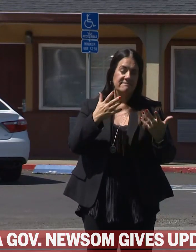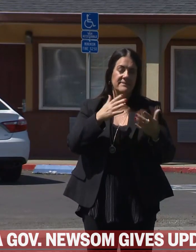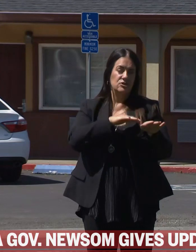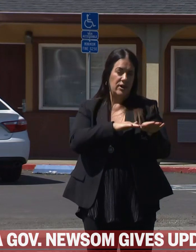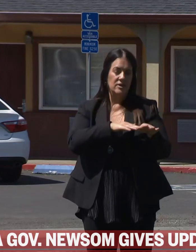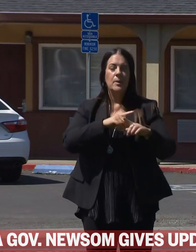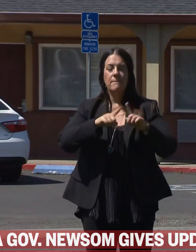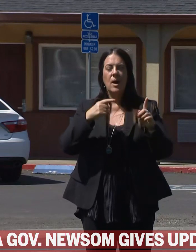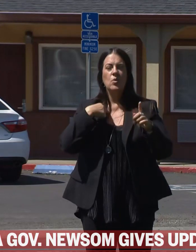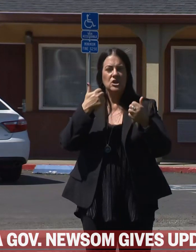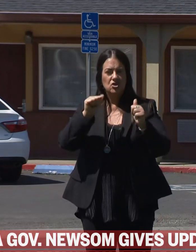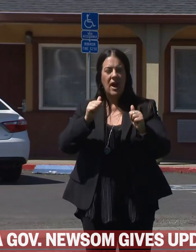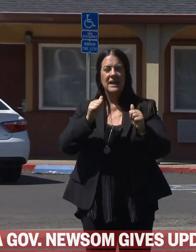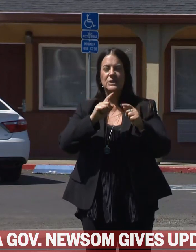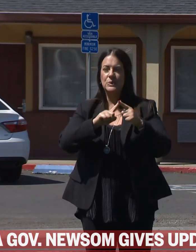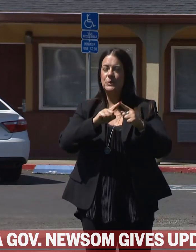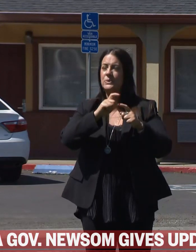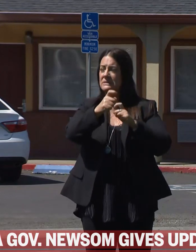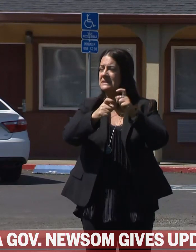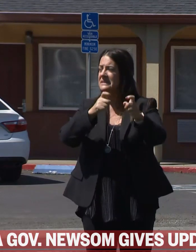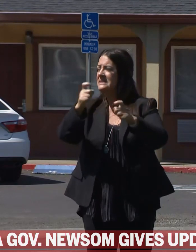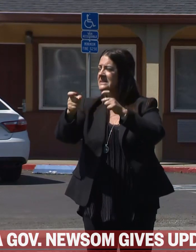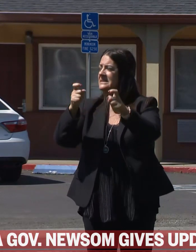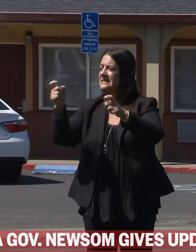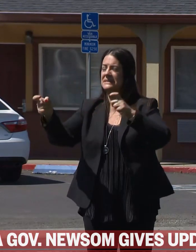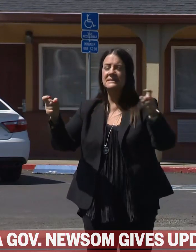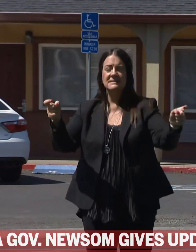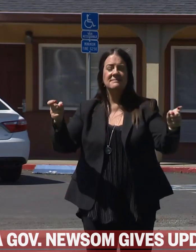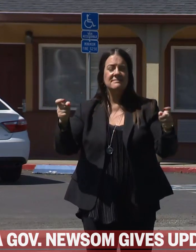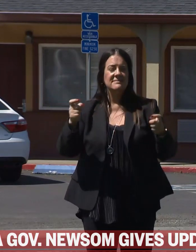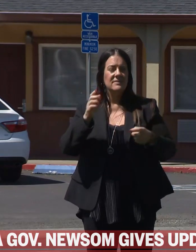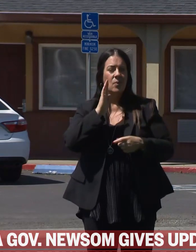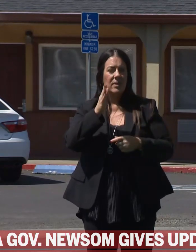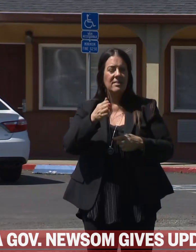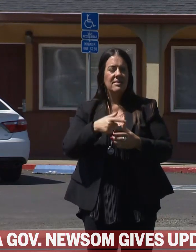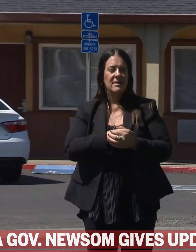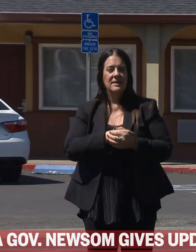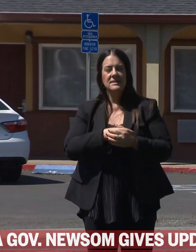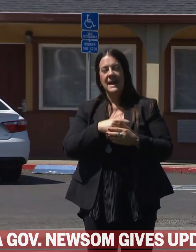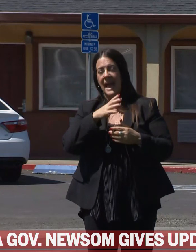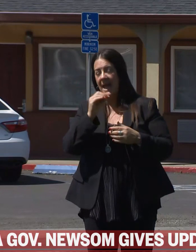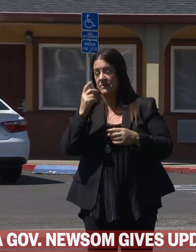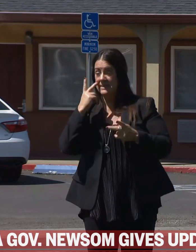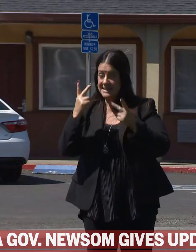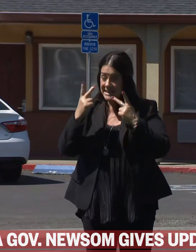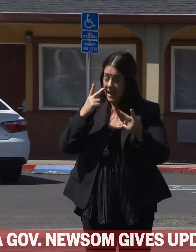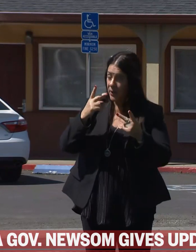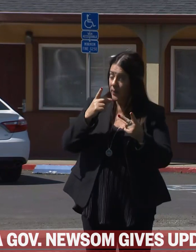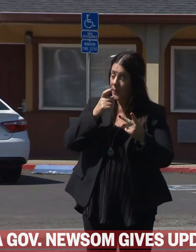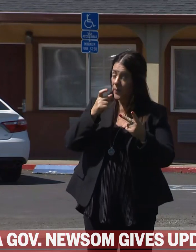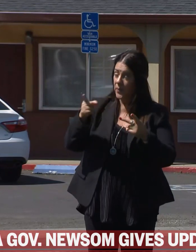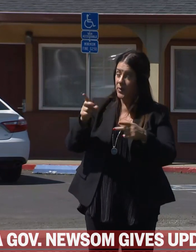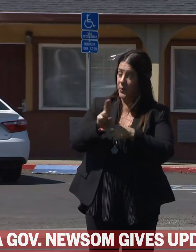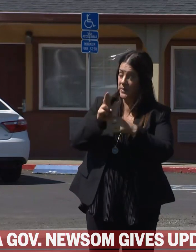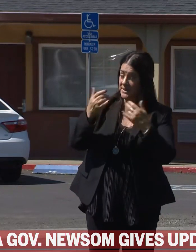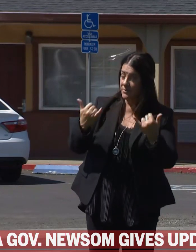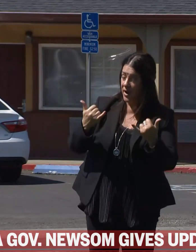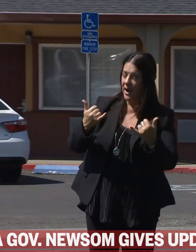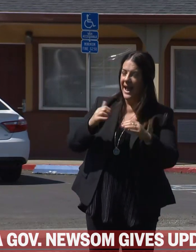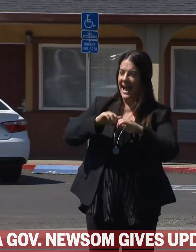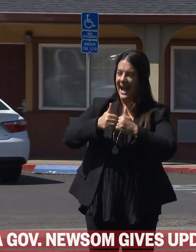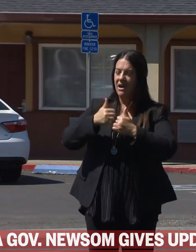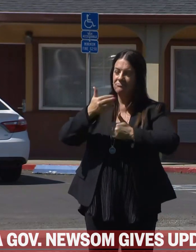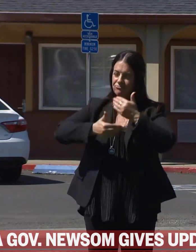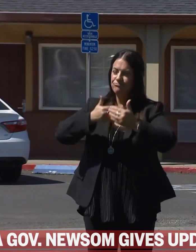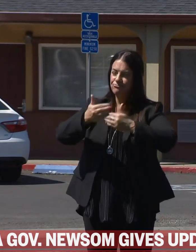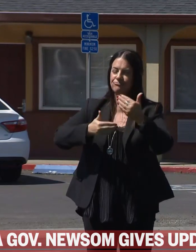those sites are offered by the cities and counties, and we're starting to see those efforts at the local level really start